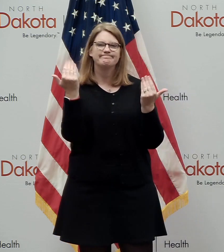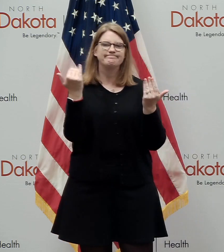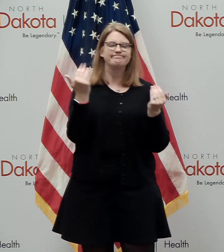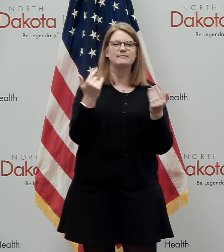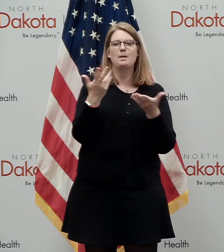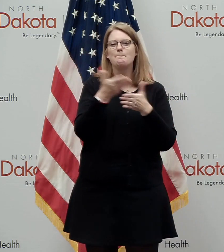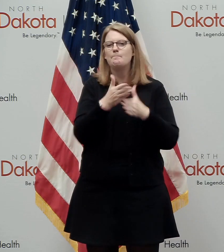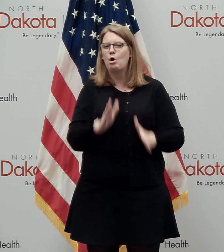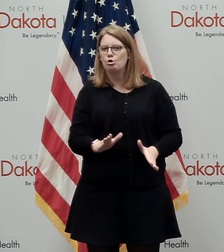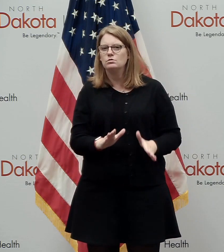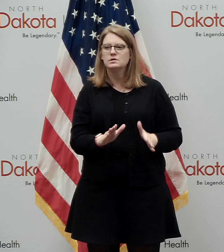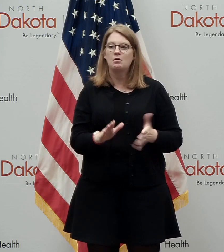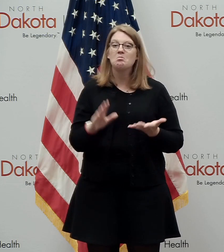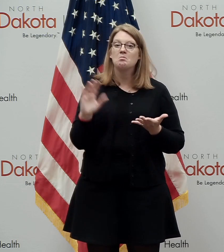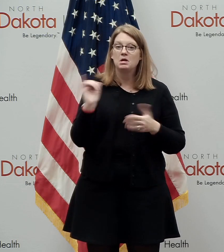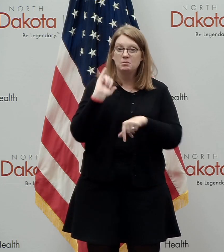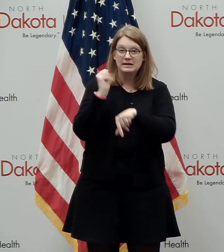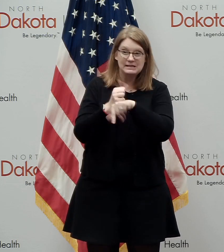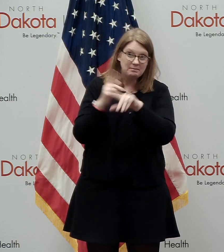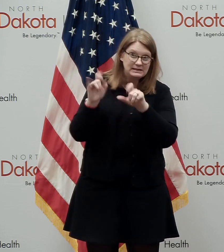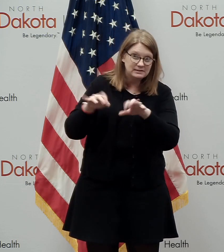on weekends.